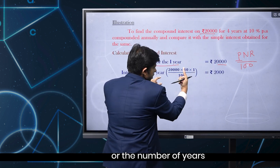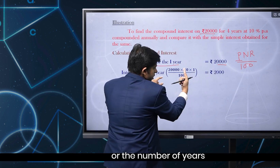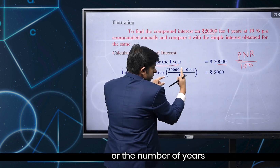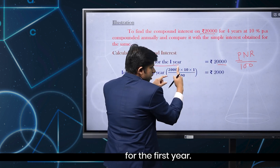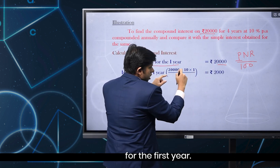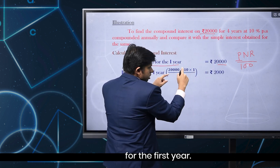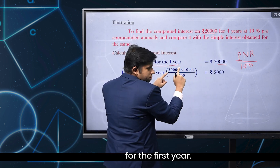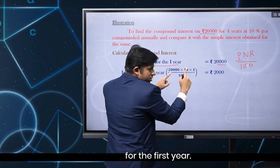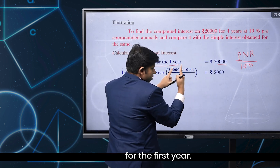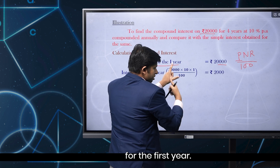for the first year